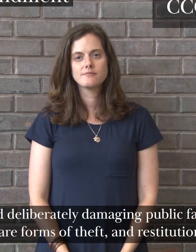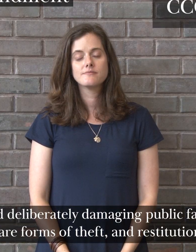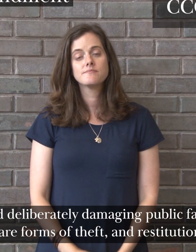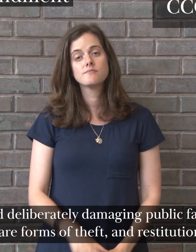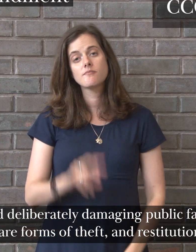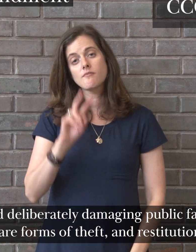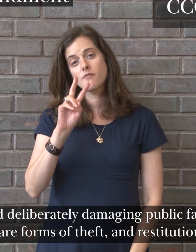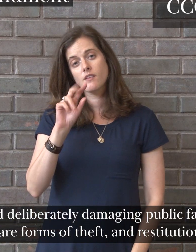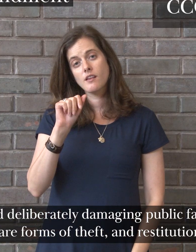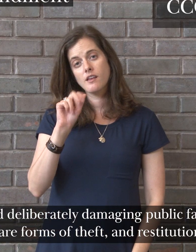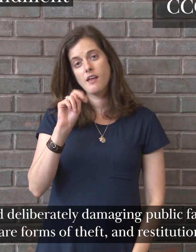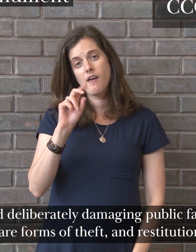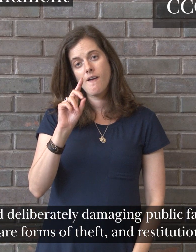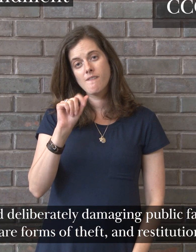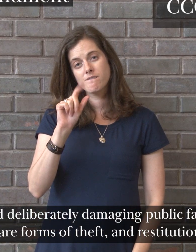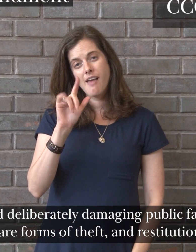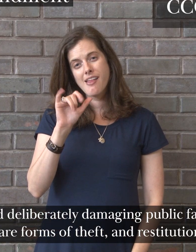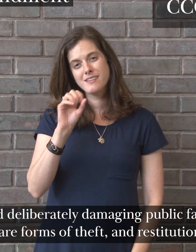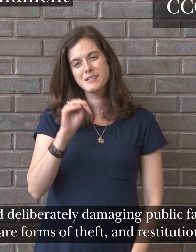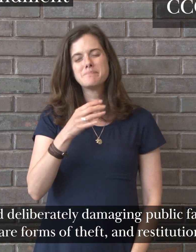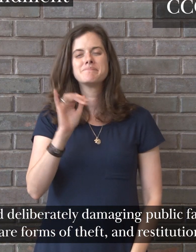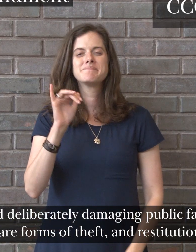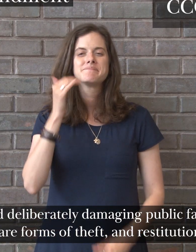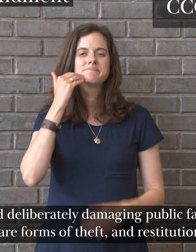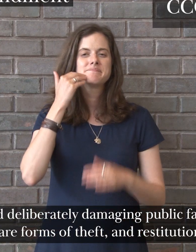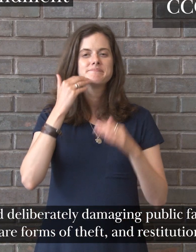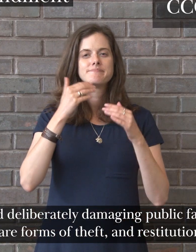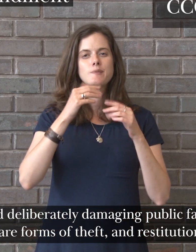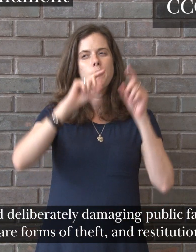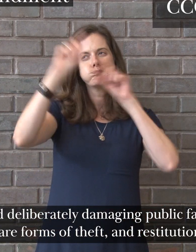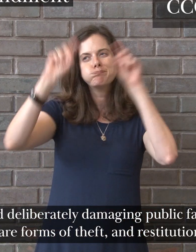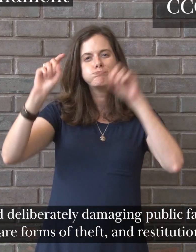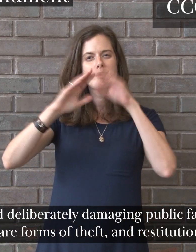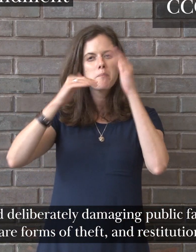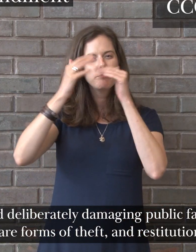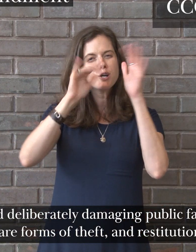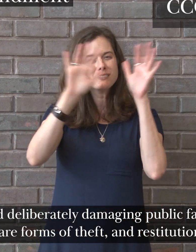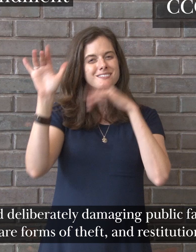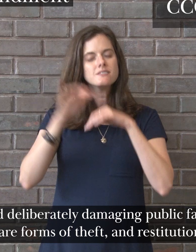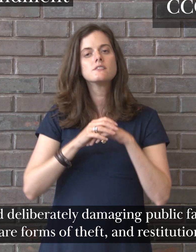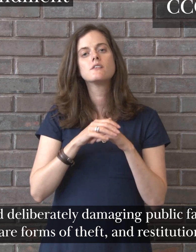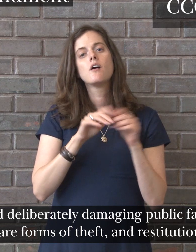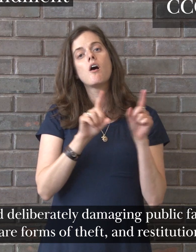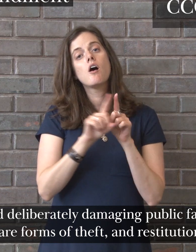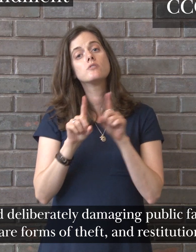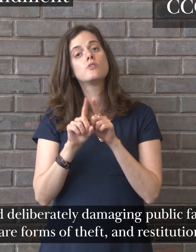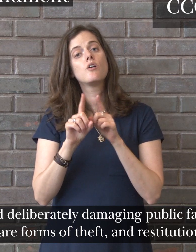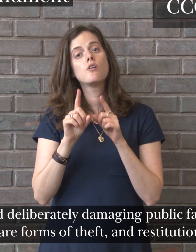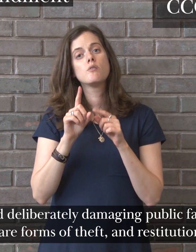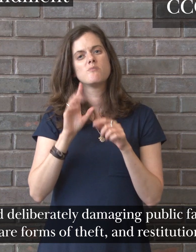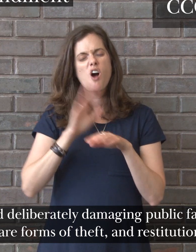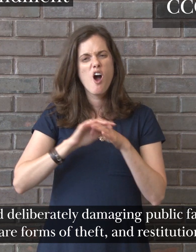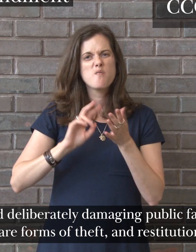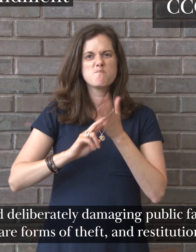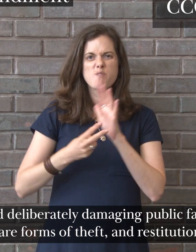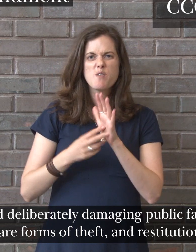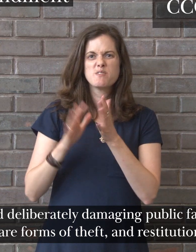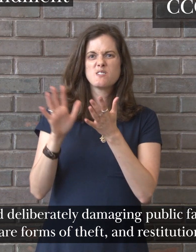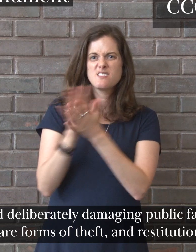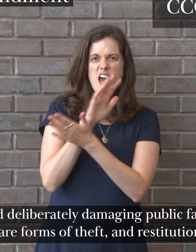Vandalism and deliberately damaging public facilities and common property are